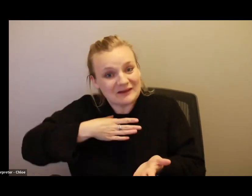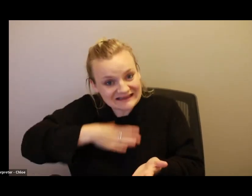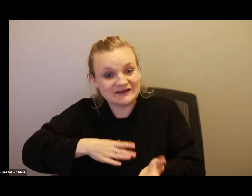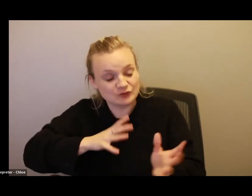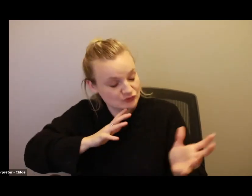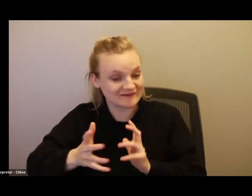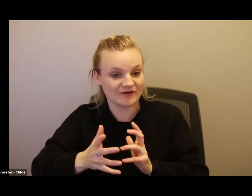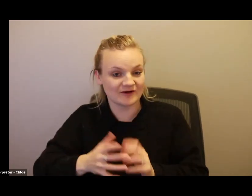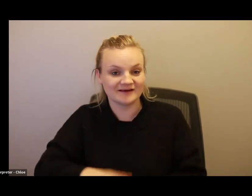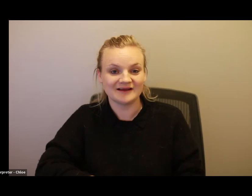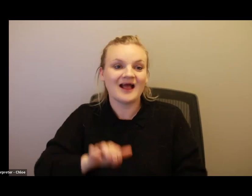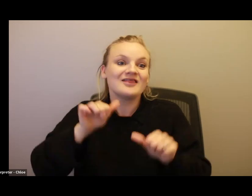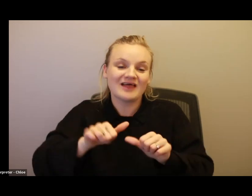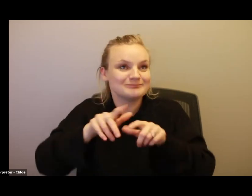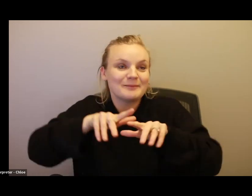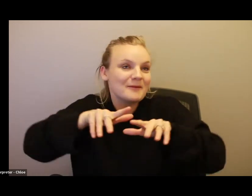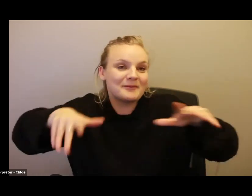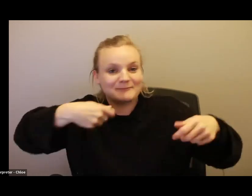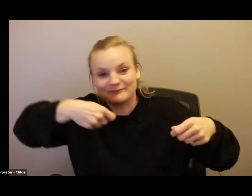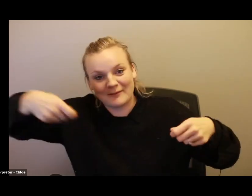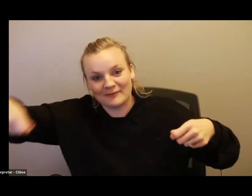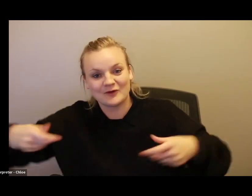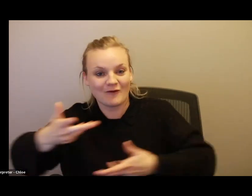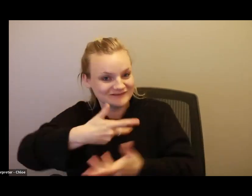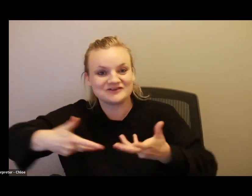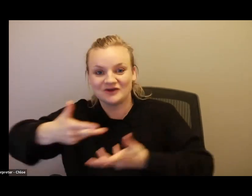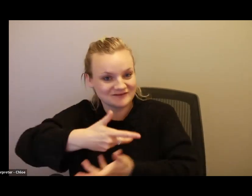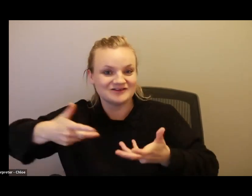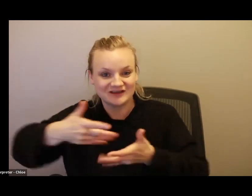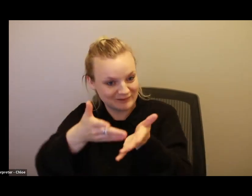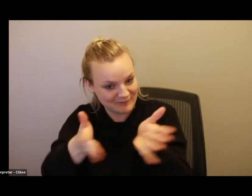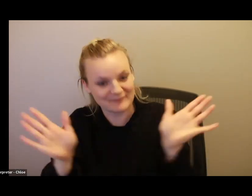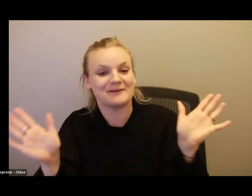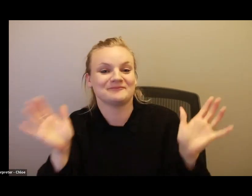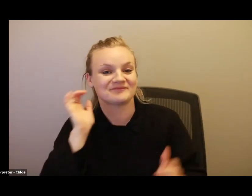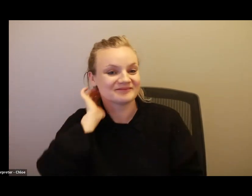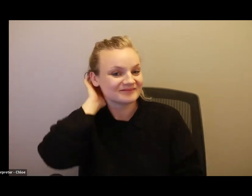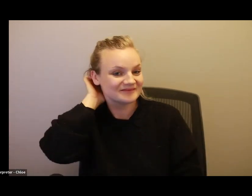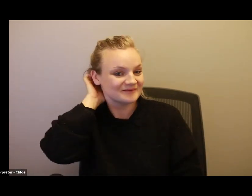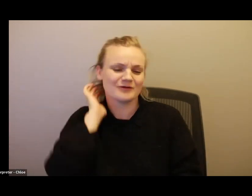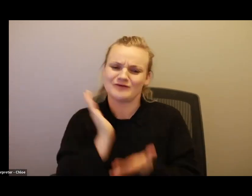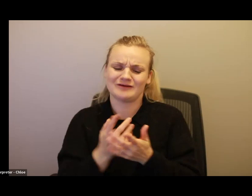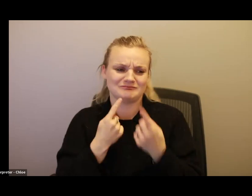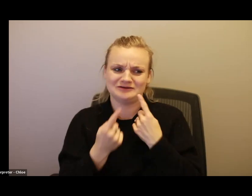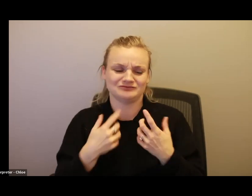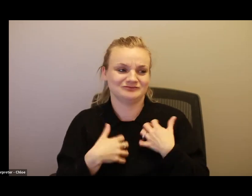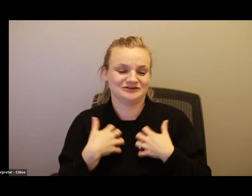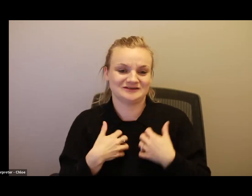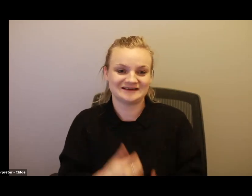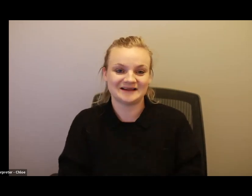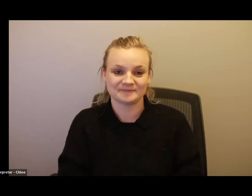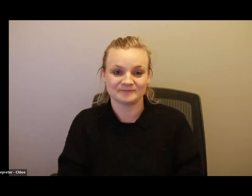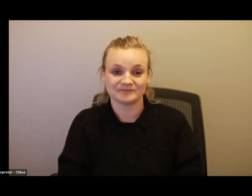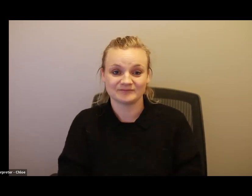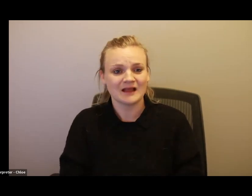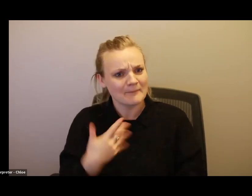got into a conversation with Timothée, which was wide-ranging and very, very instructive for me. It's been a long time. I've never actually